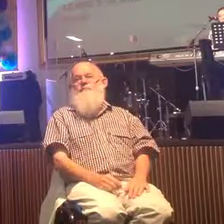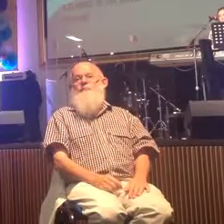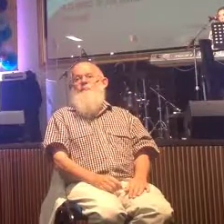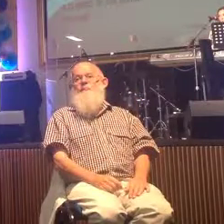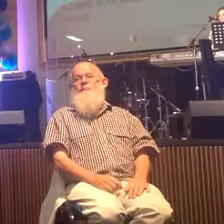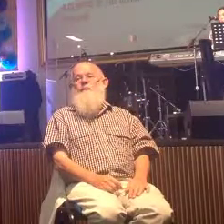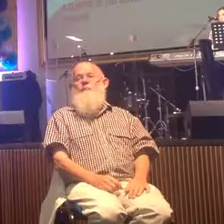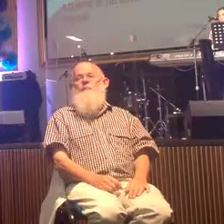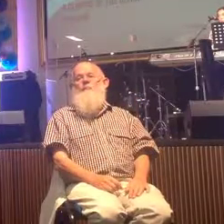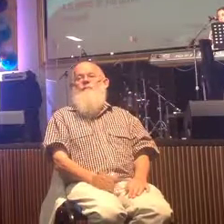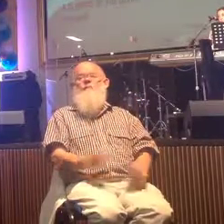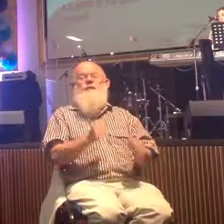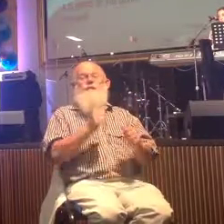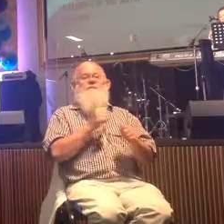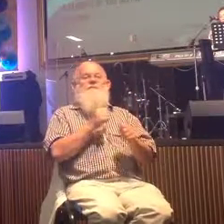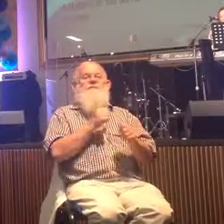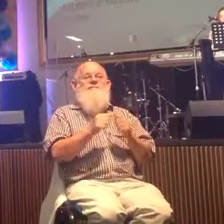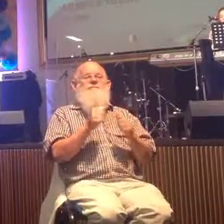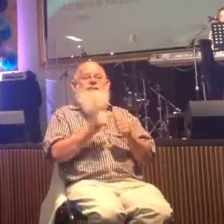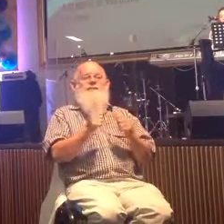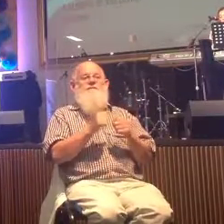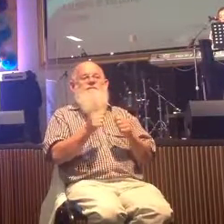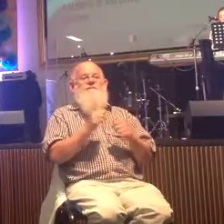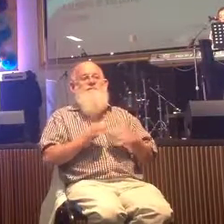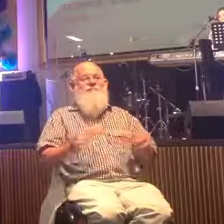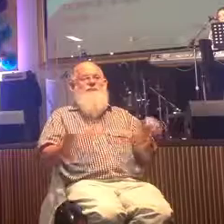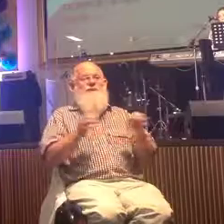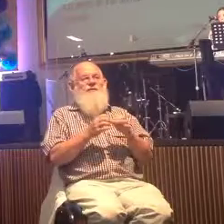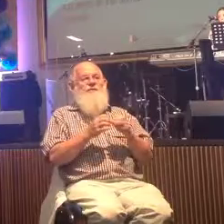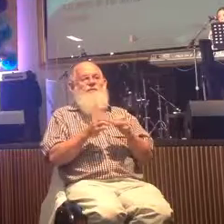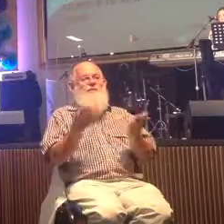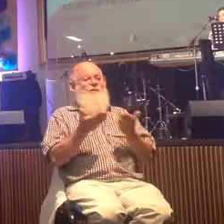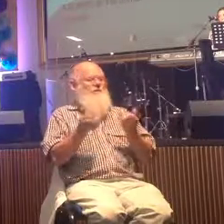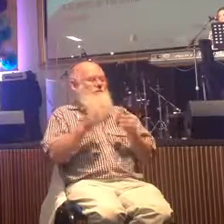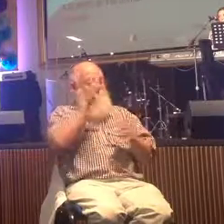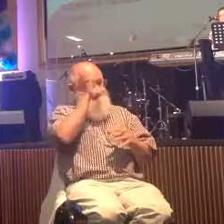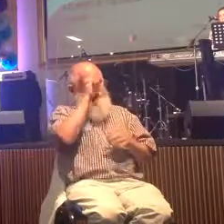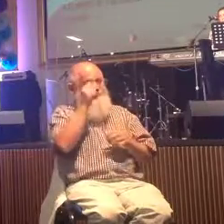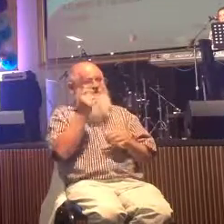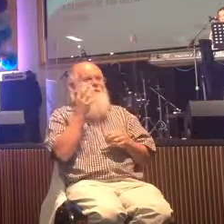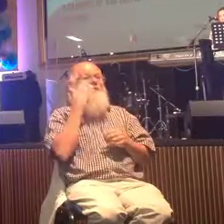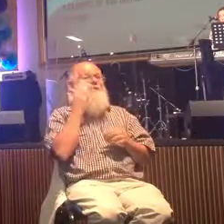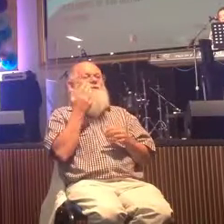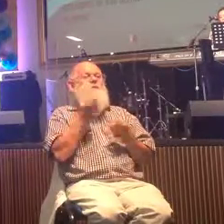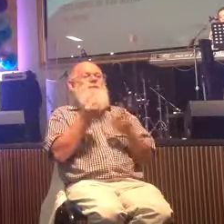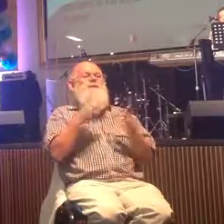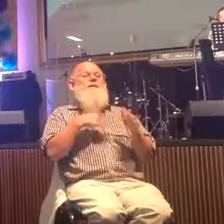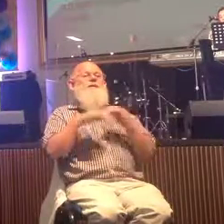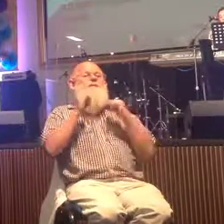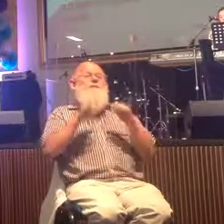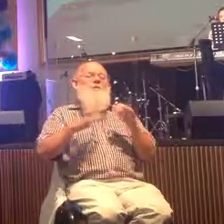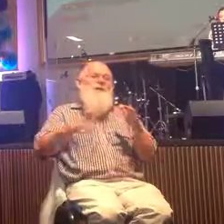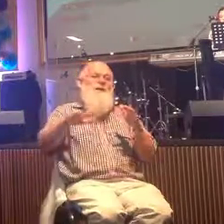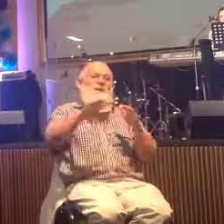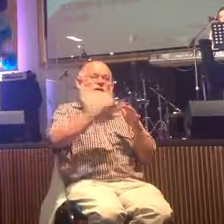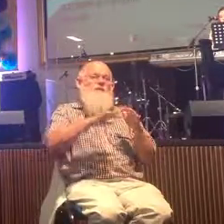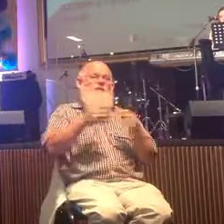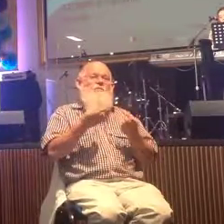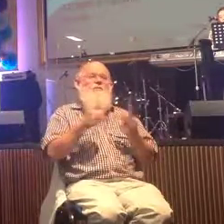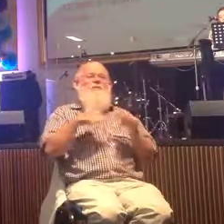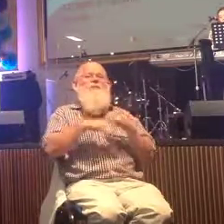And what better place to come back to? The place where we remember when we are in the wrong area. We were in the